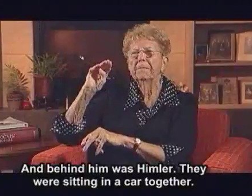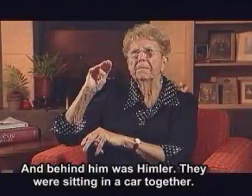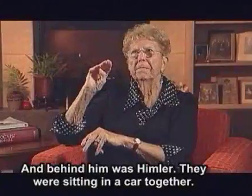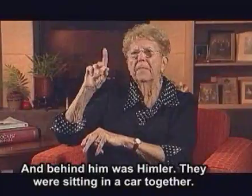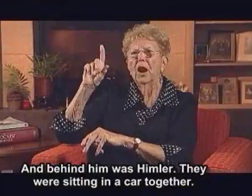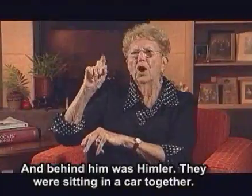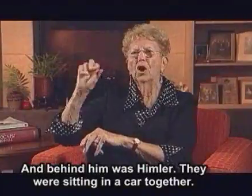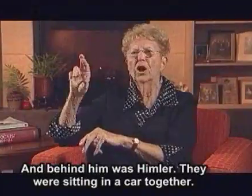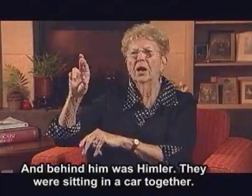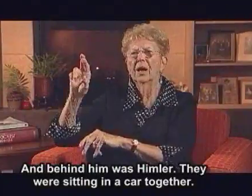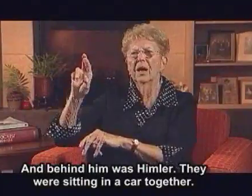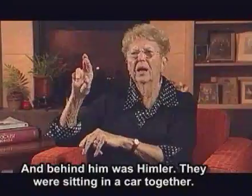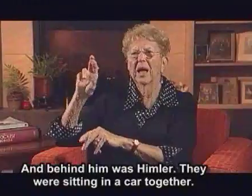and behind him was Himmler.